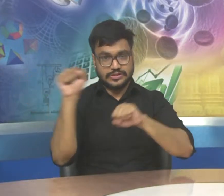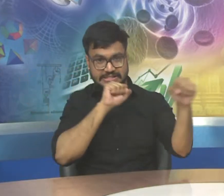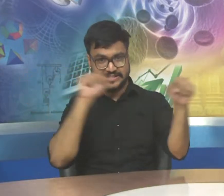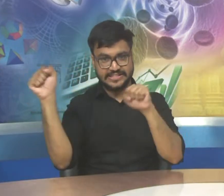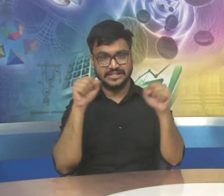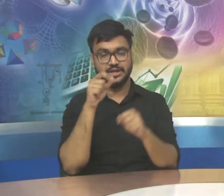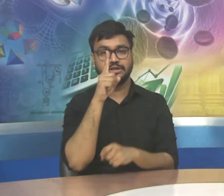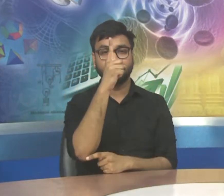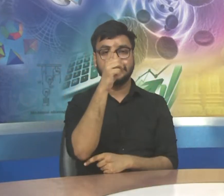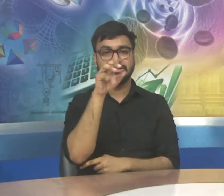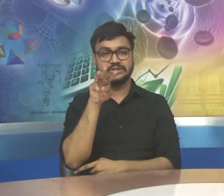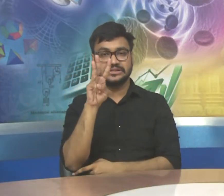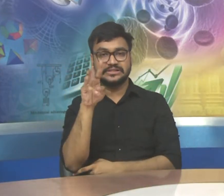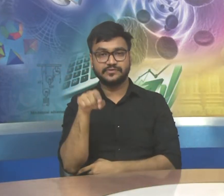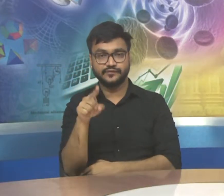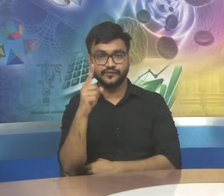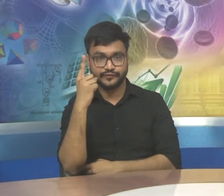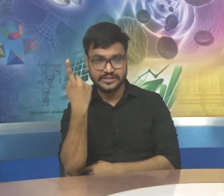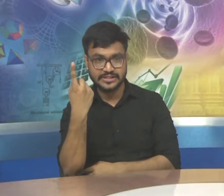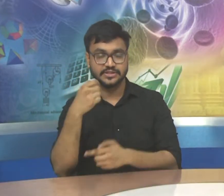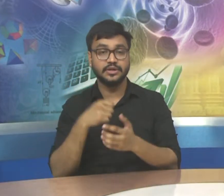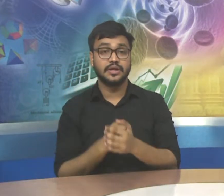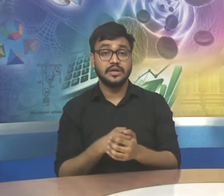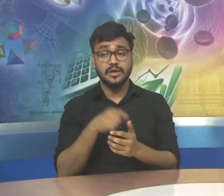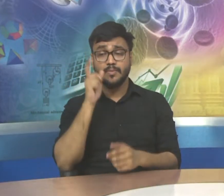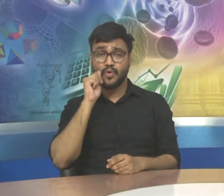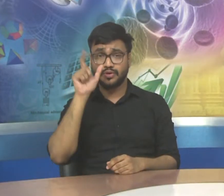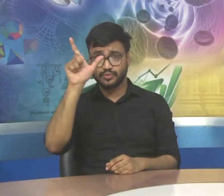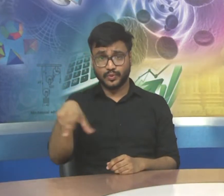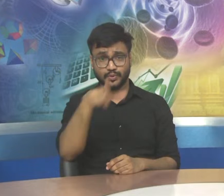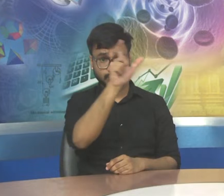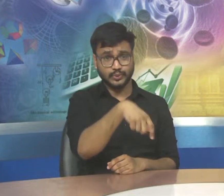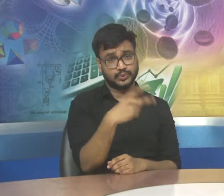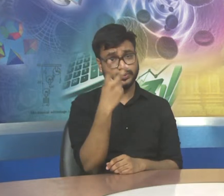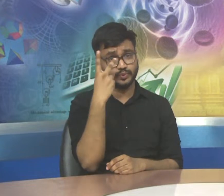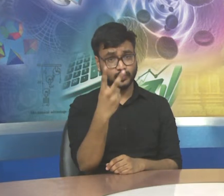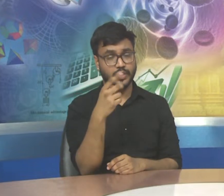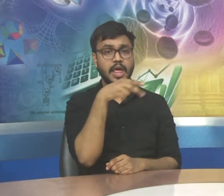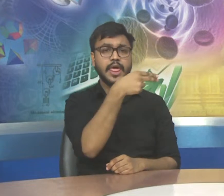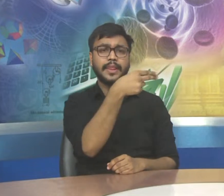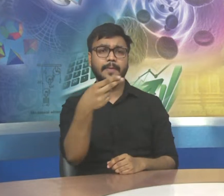Now we'll do some activity so we can understand it more better.